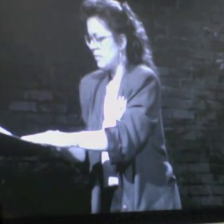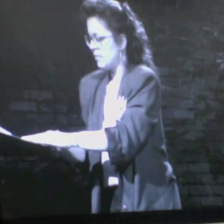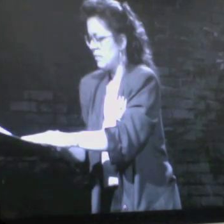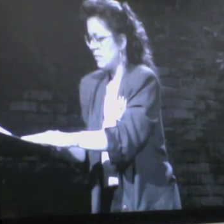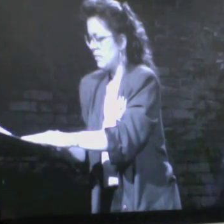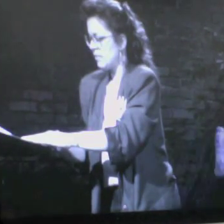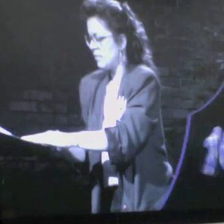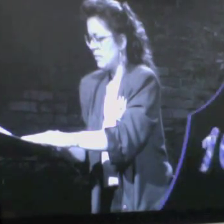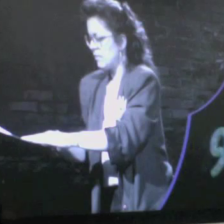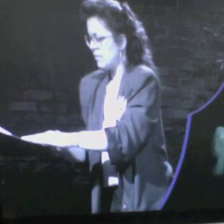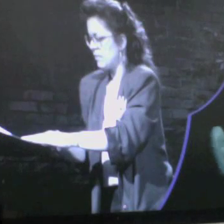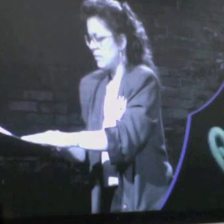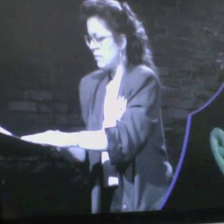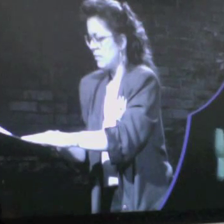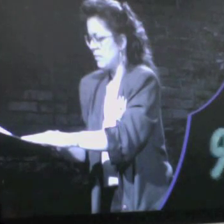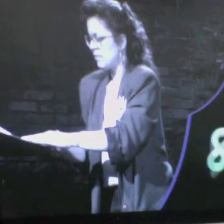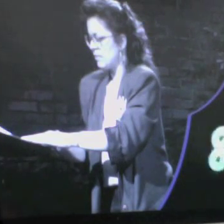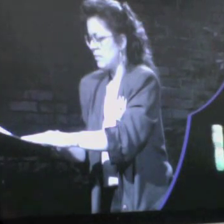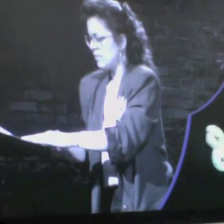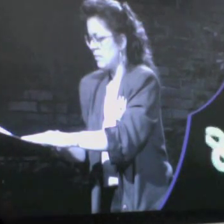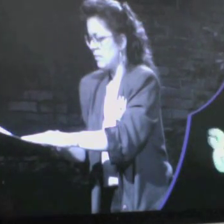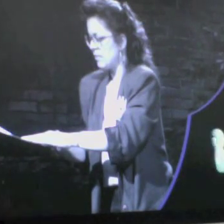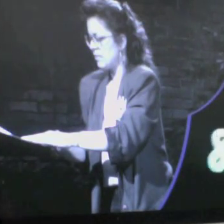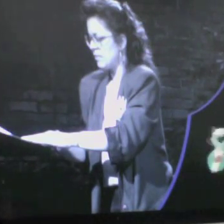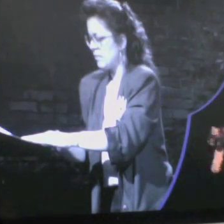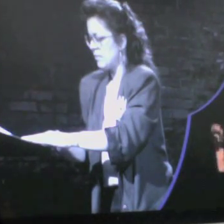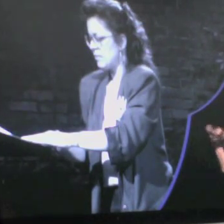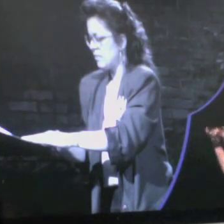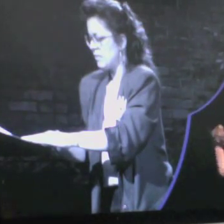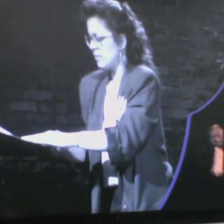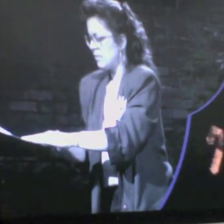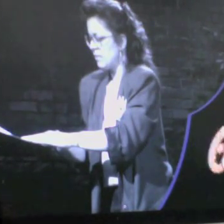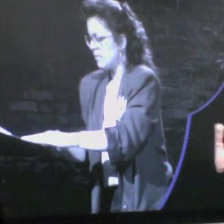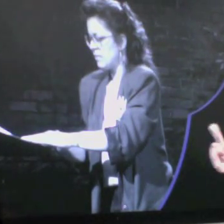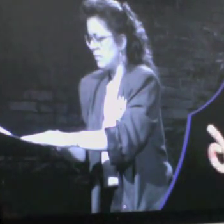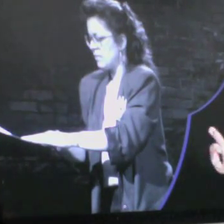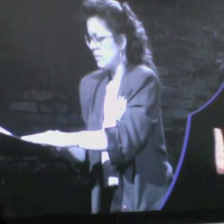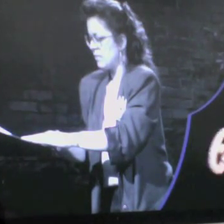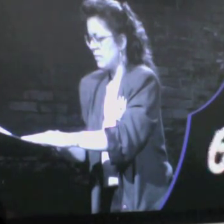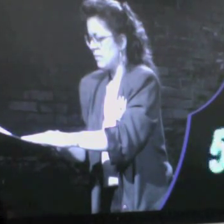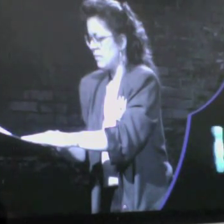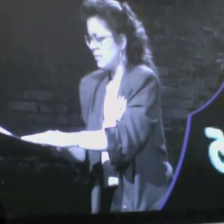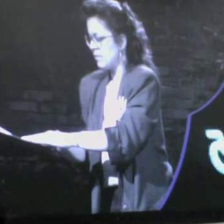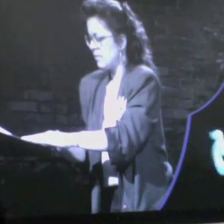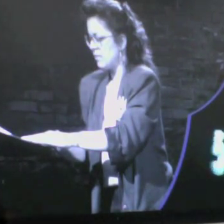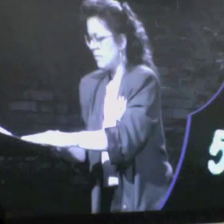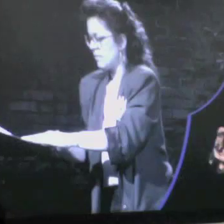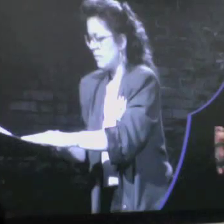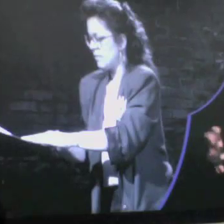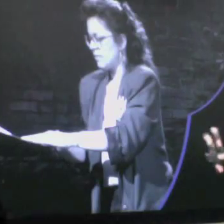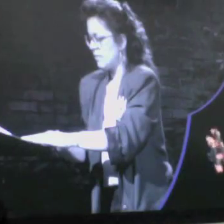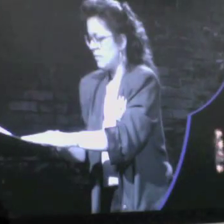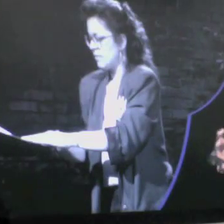is actually a group of people that has been recently categorized. But now we're going to take the questions and apply them